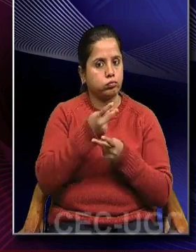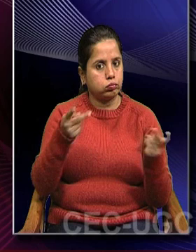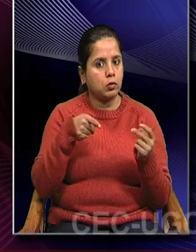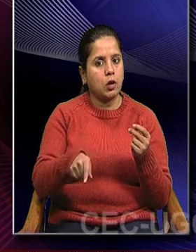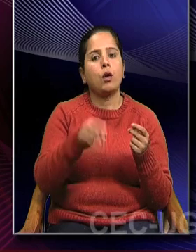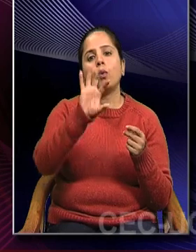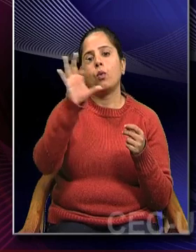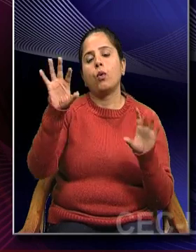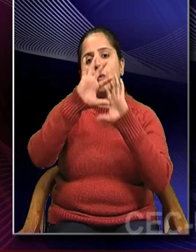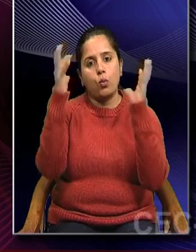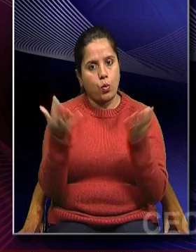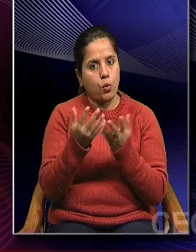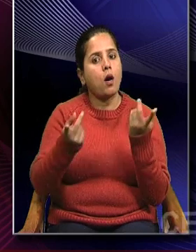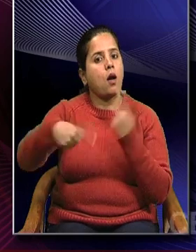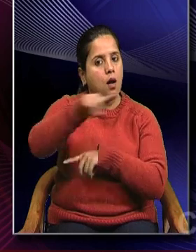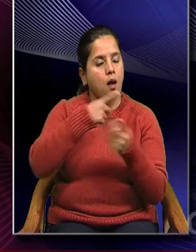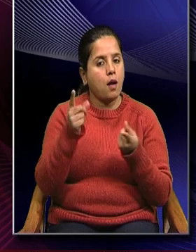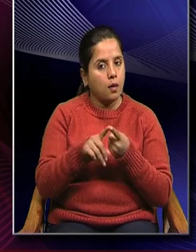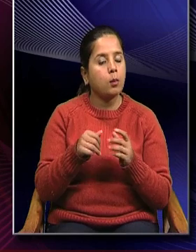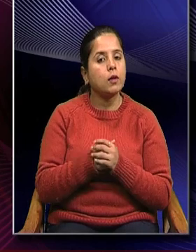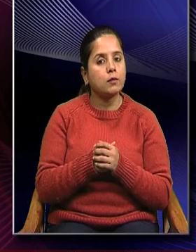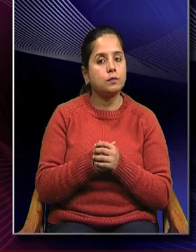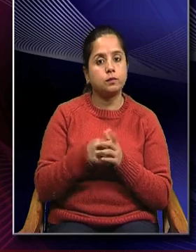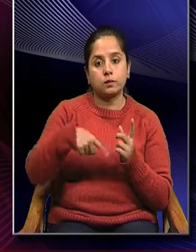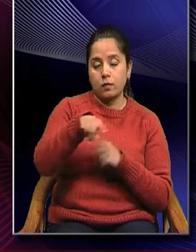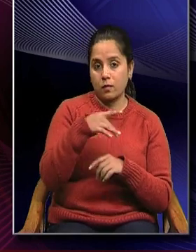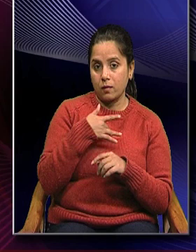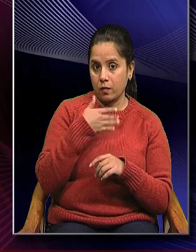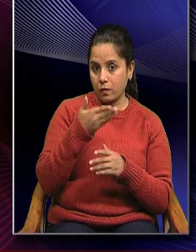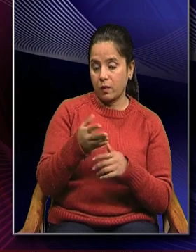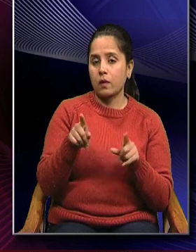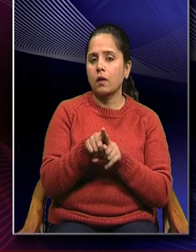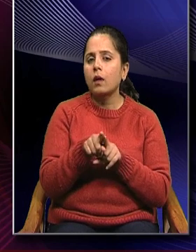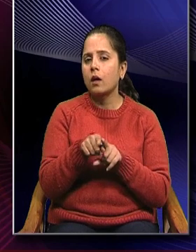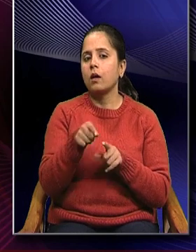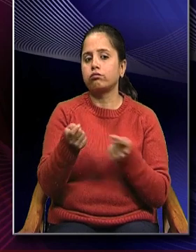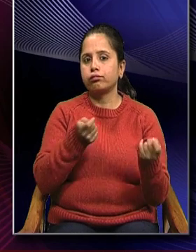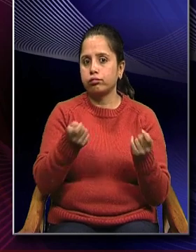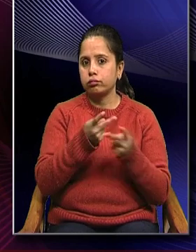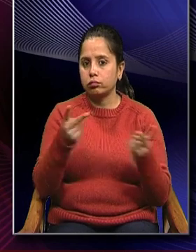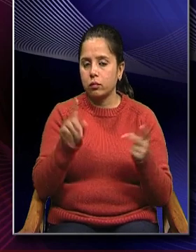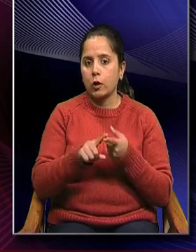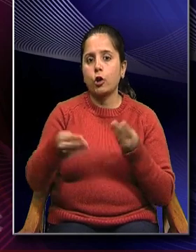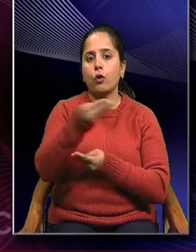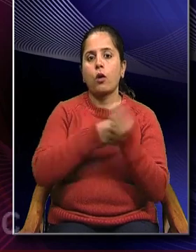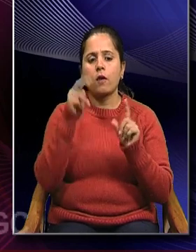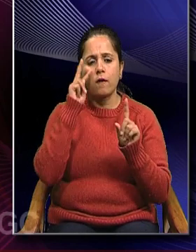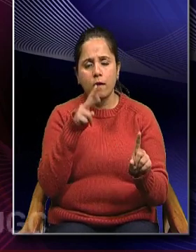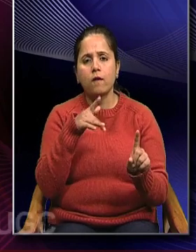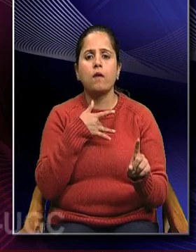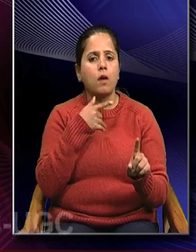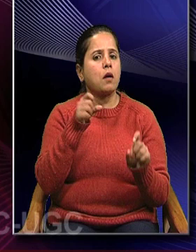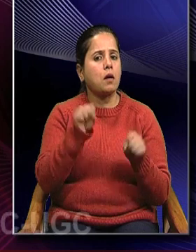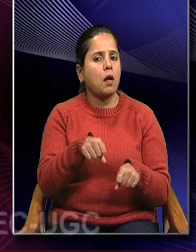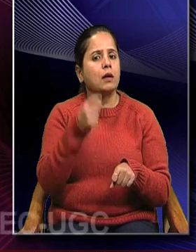of the world, and how this kind of a dominance from the economic point of view could